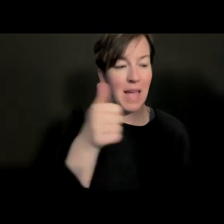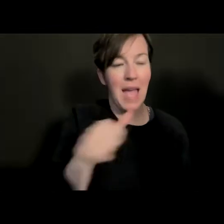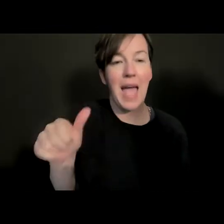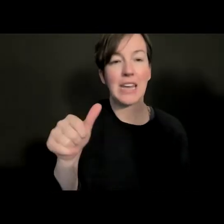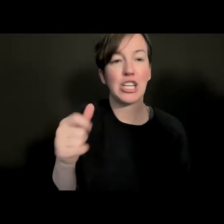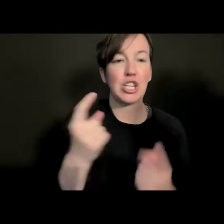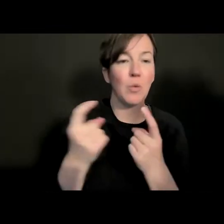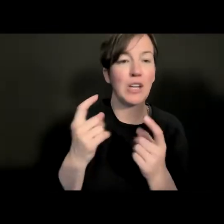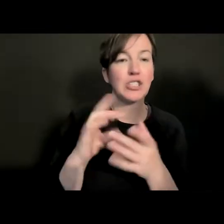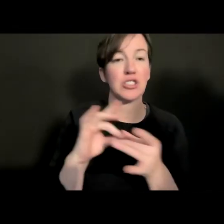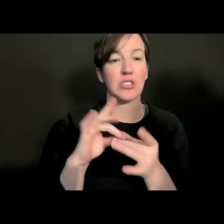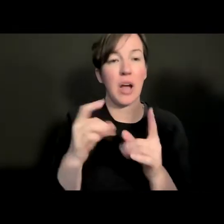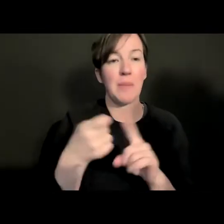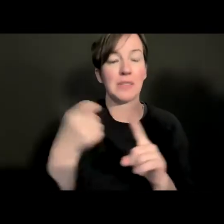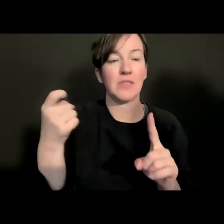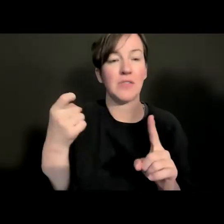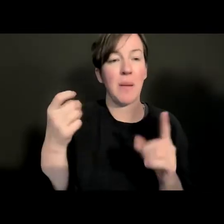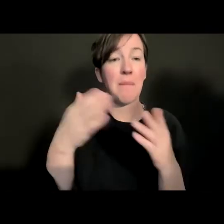from the public?